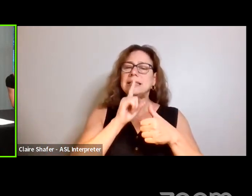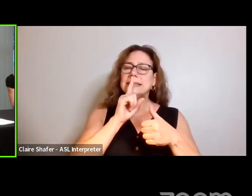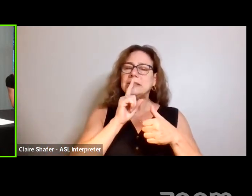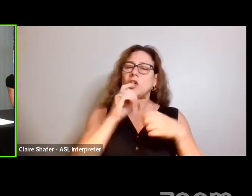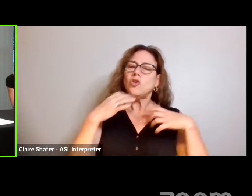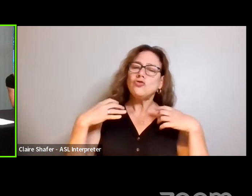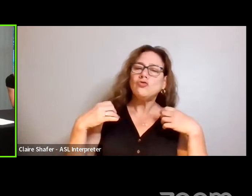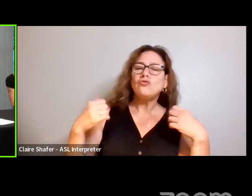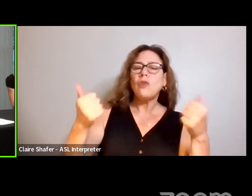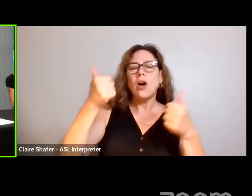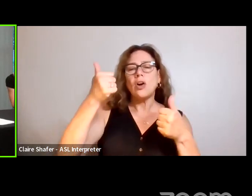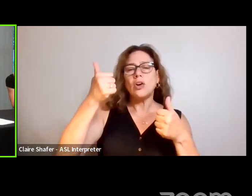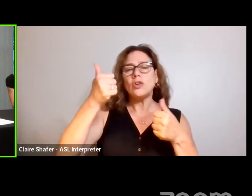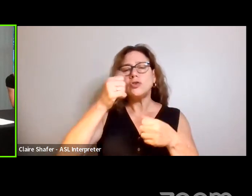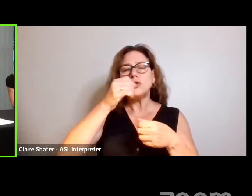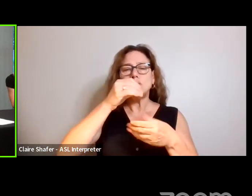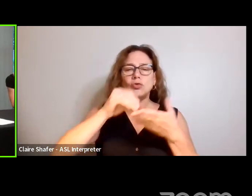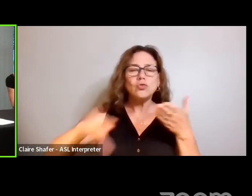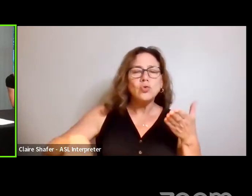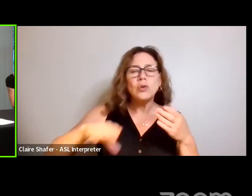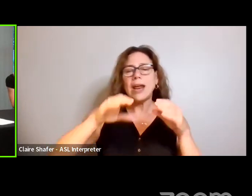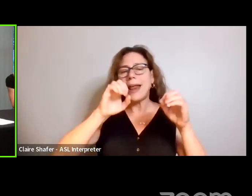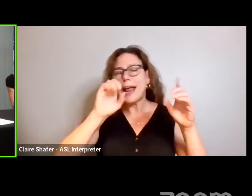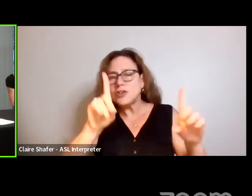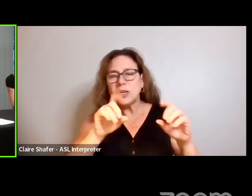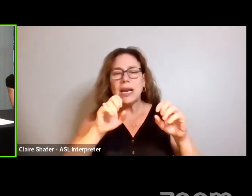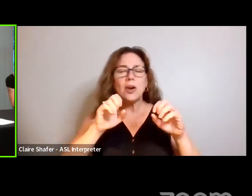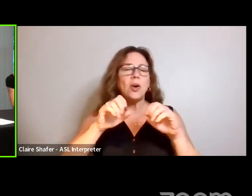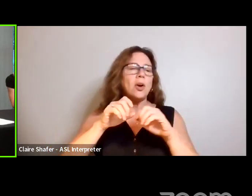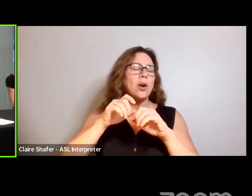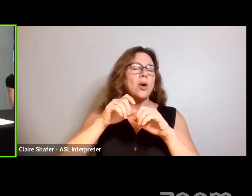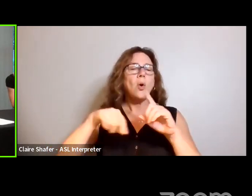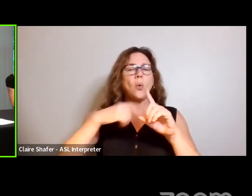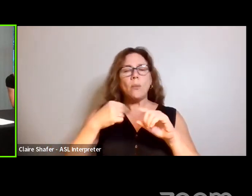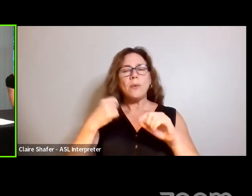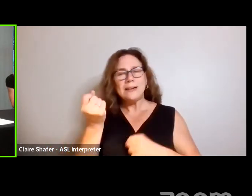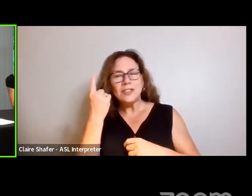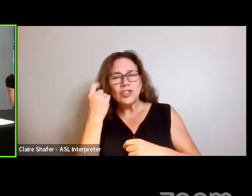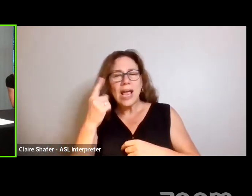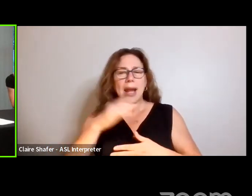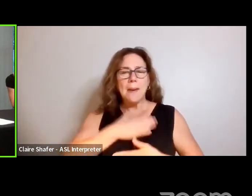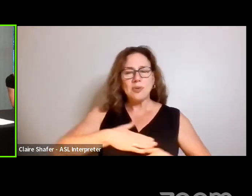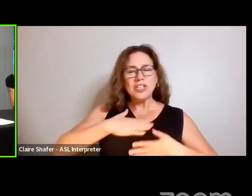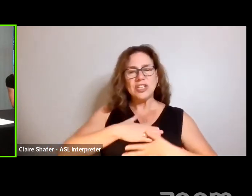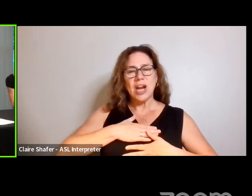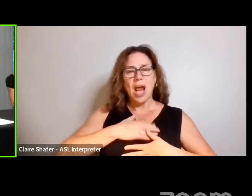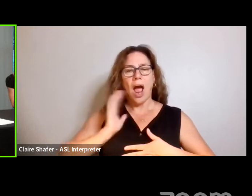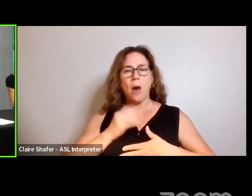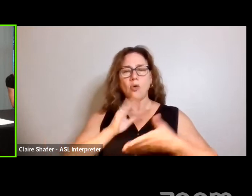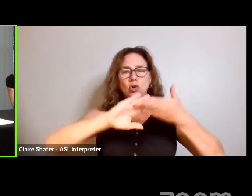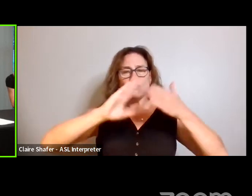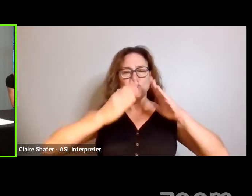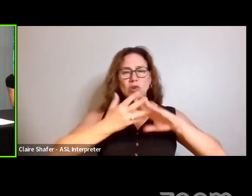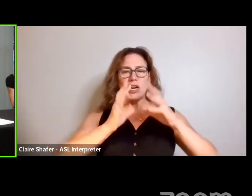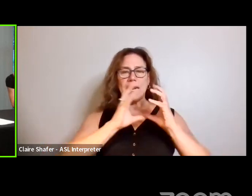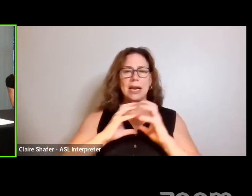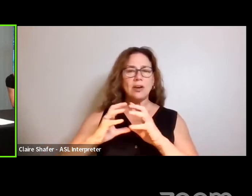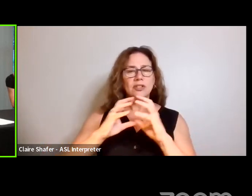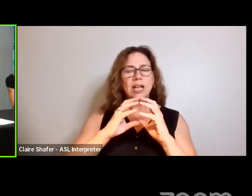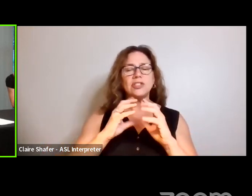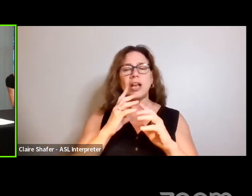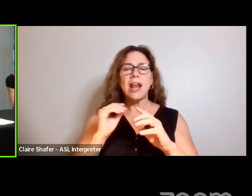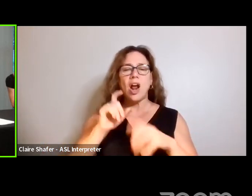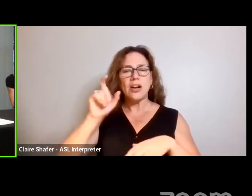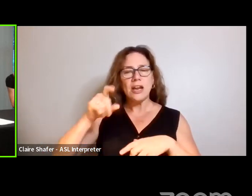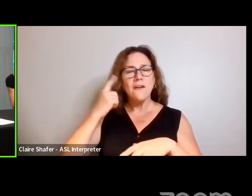stronger student when we recognize, understand, and appreciate our community intersections and our need for interdependability.